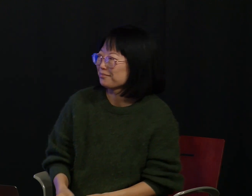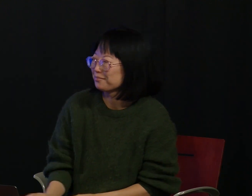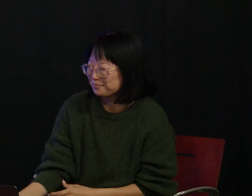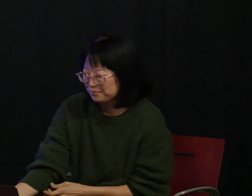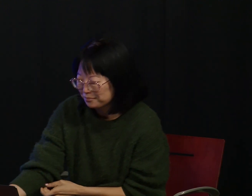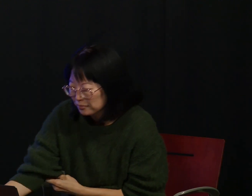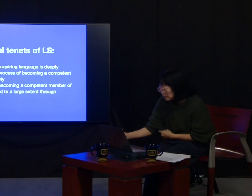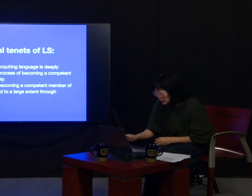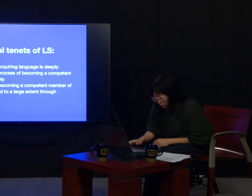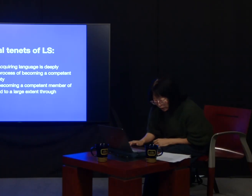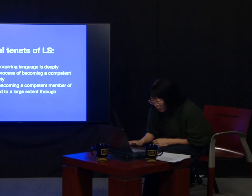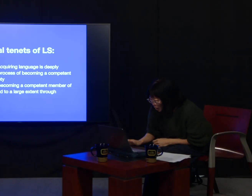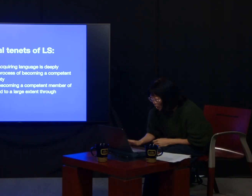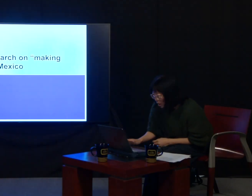it.